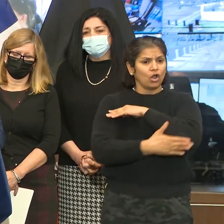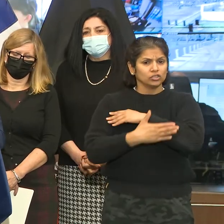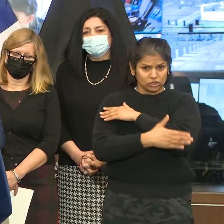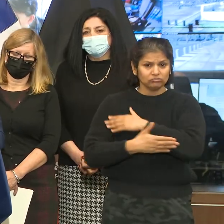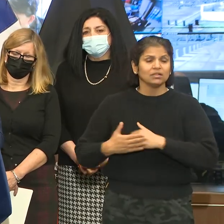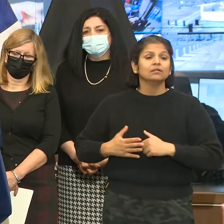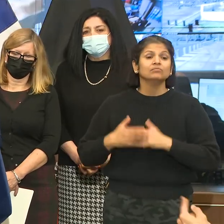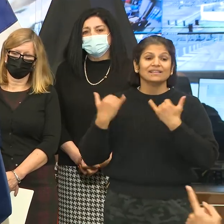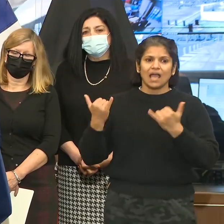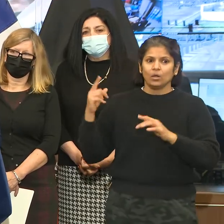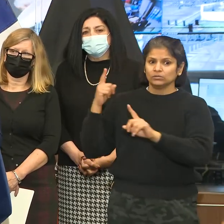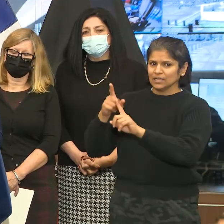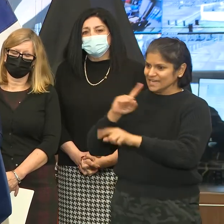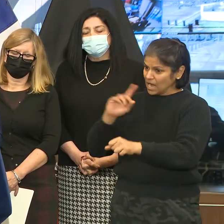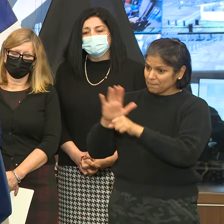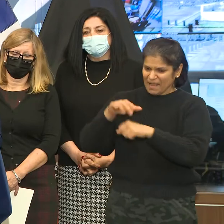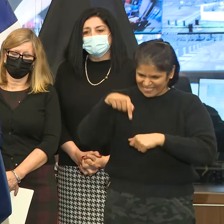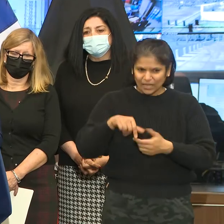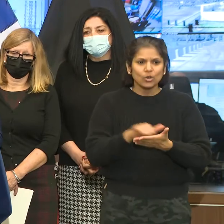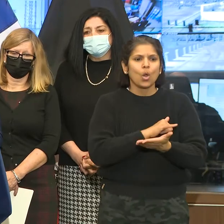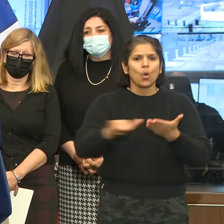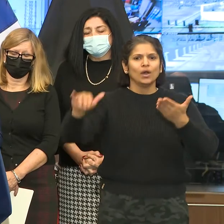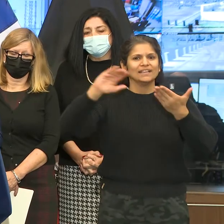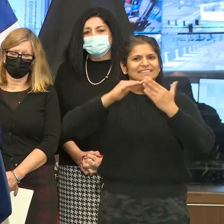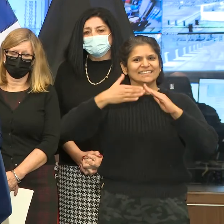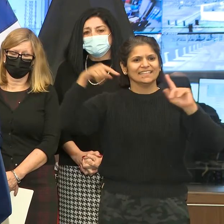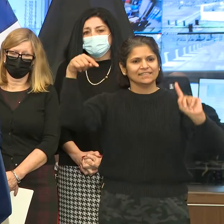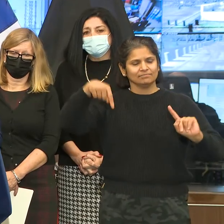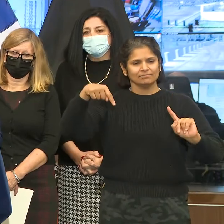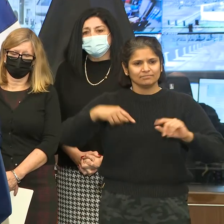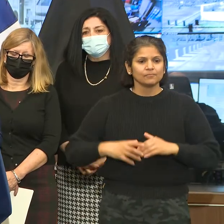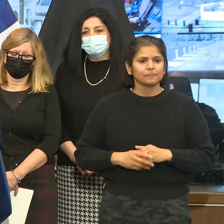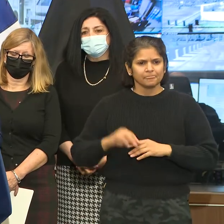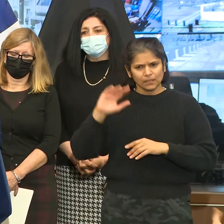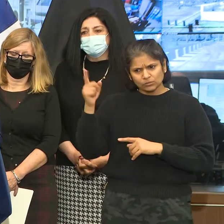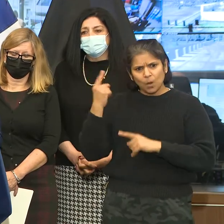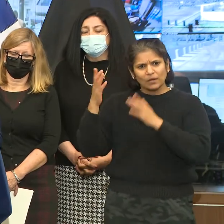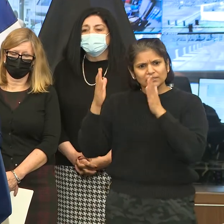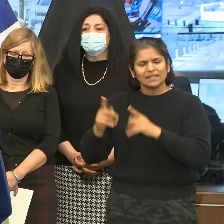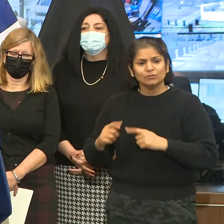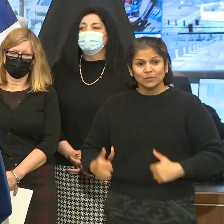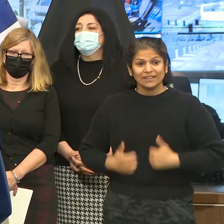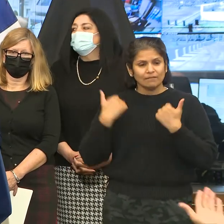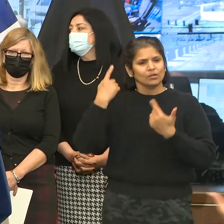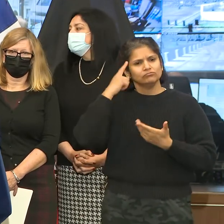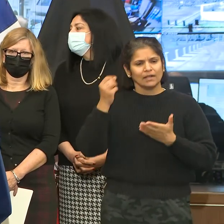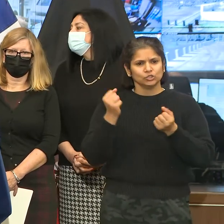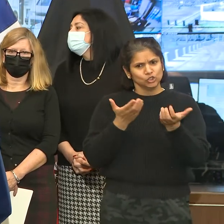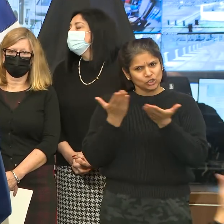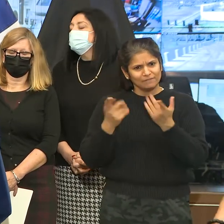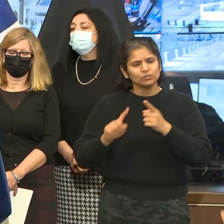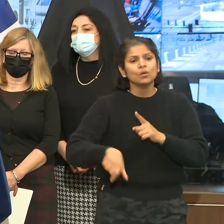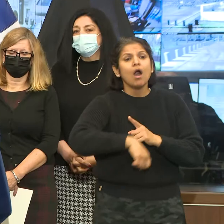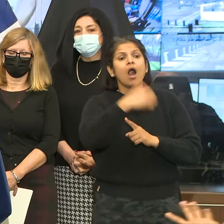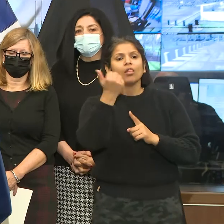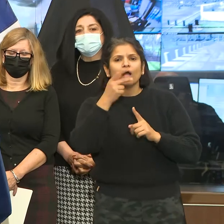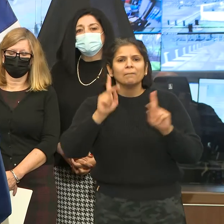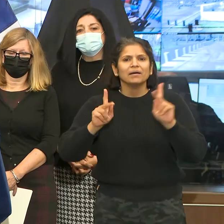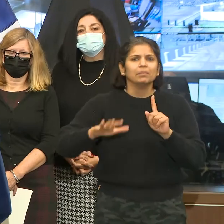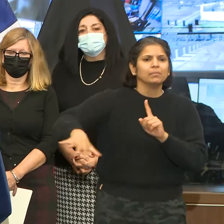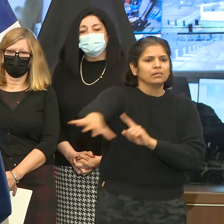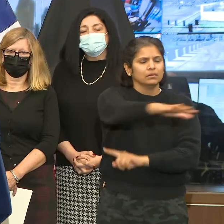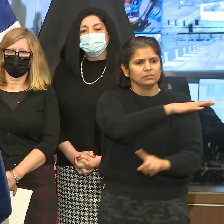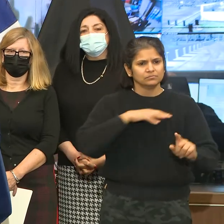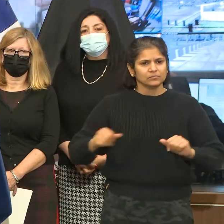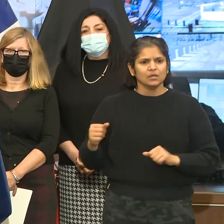this city. He's someone who lives to serve others, and we will continue to do so. And when he